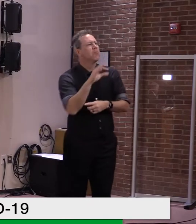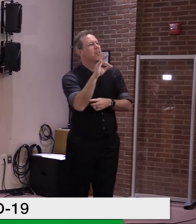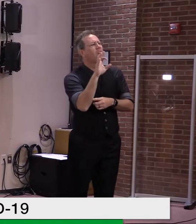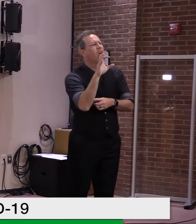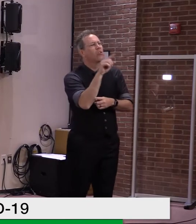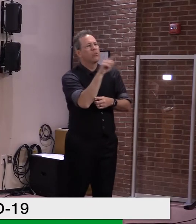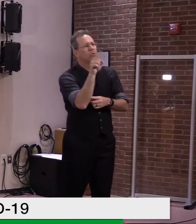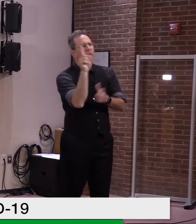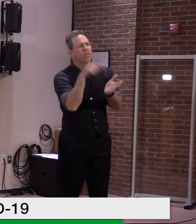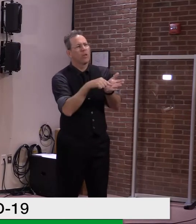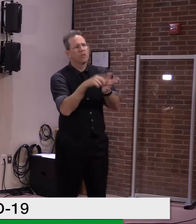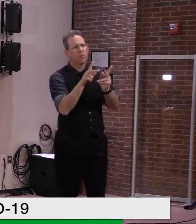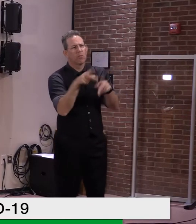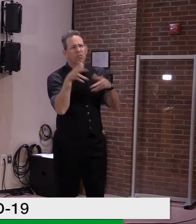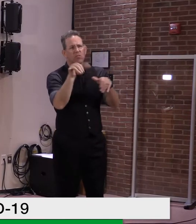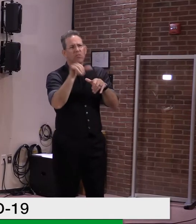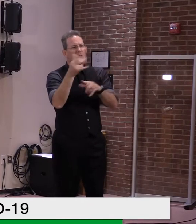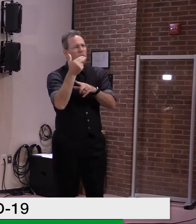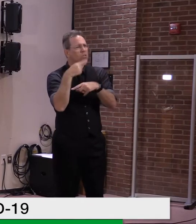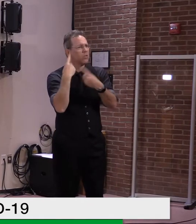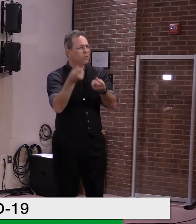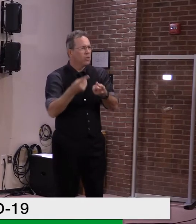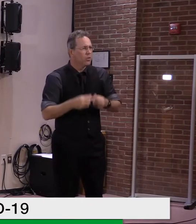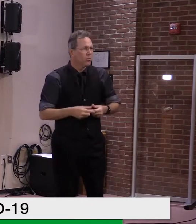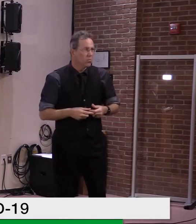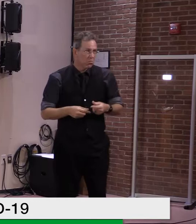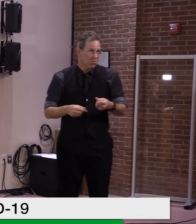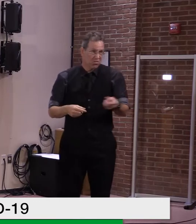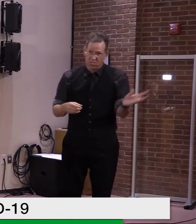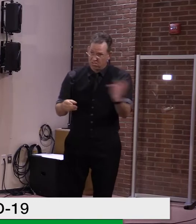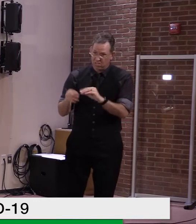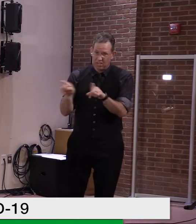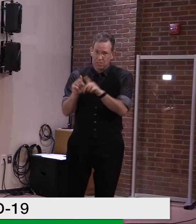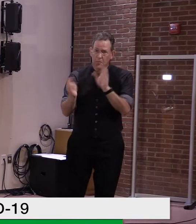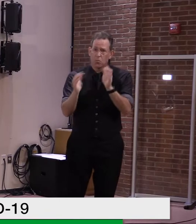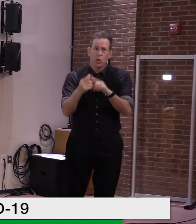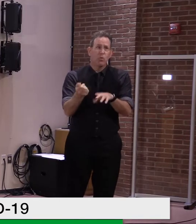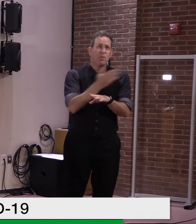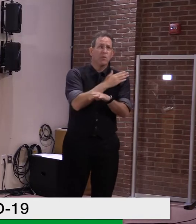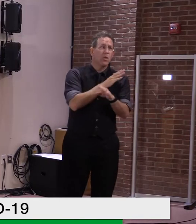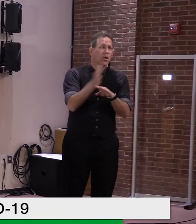From a total of, you know, a couple of months ago, what? 2,600.